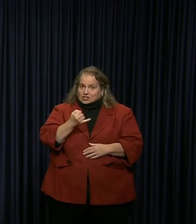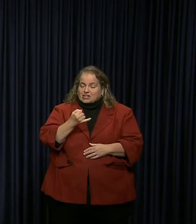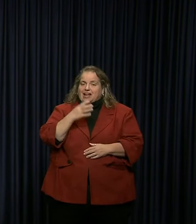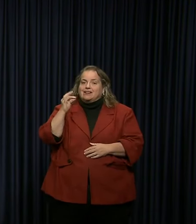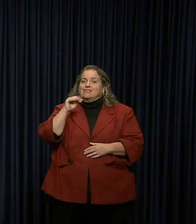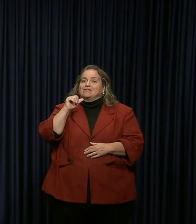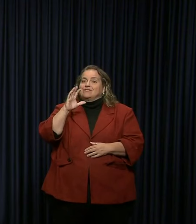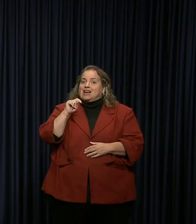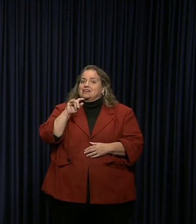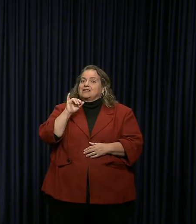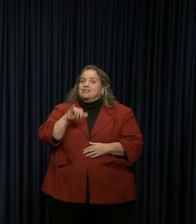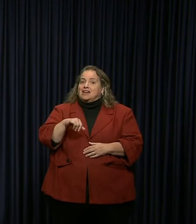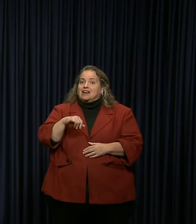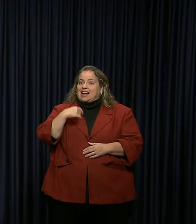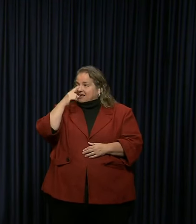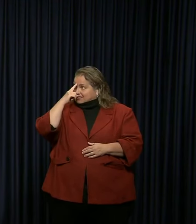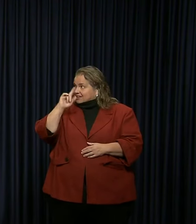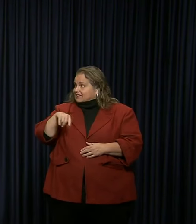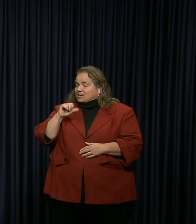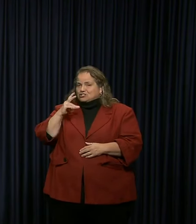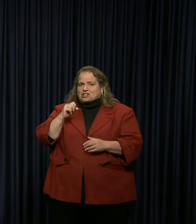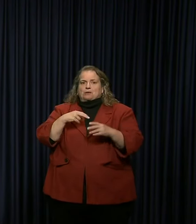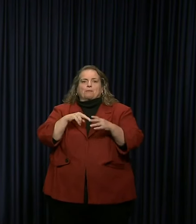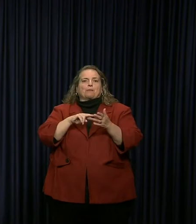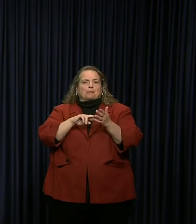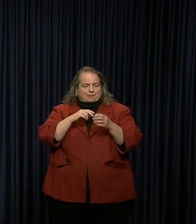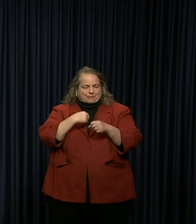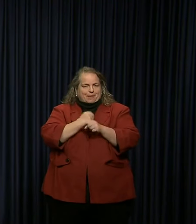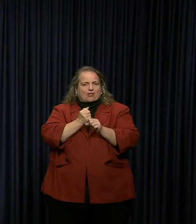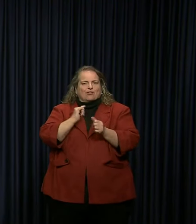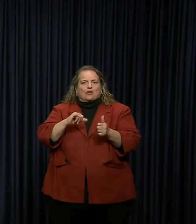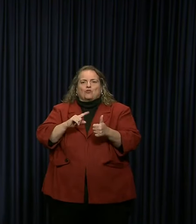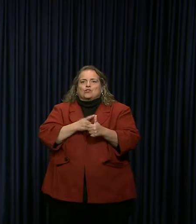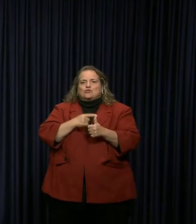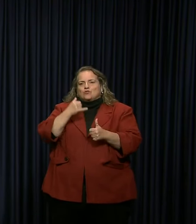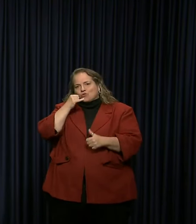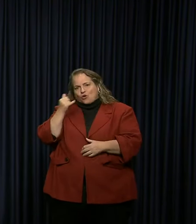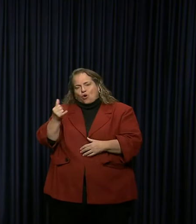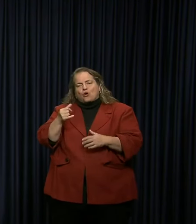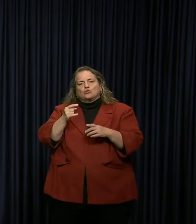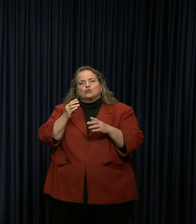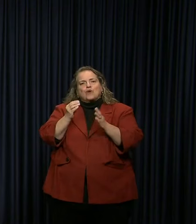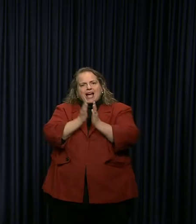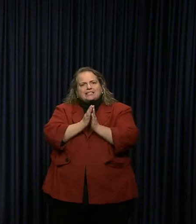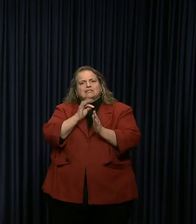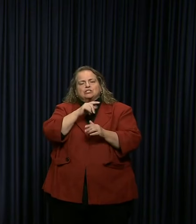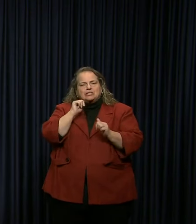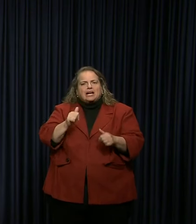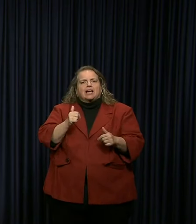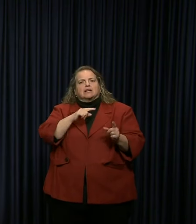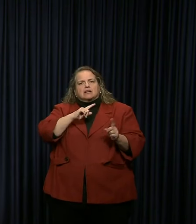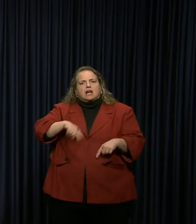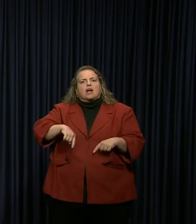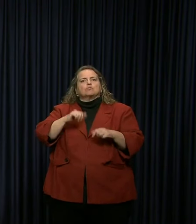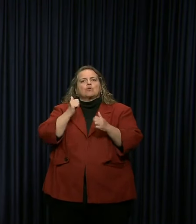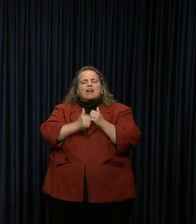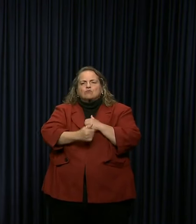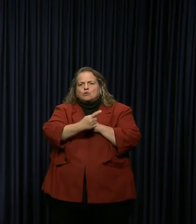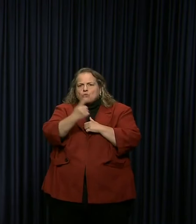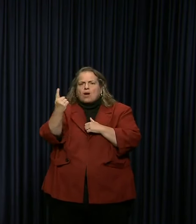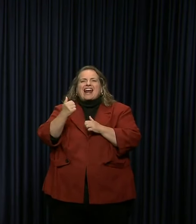and the fact that, actually I think she made the original call, asking to be able to come so that